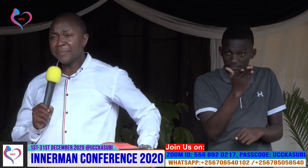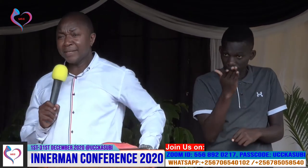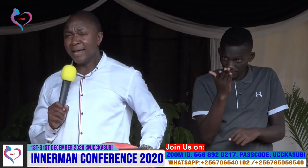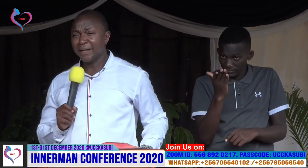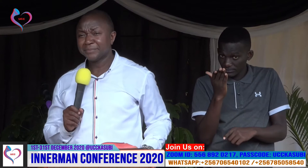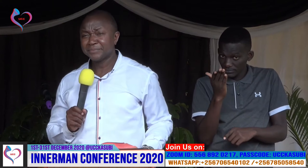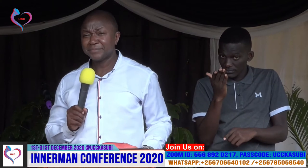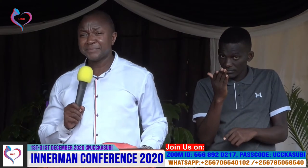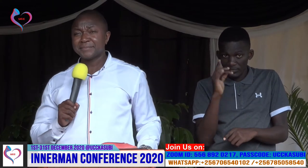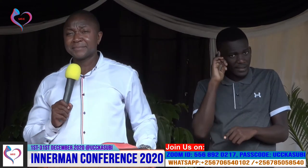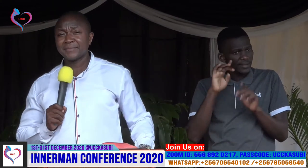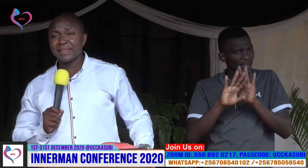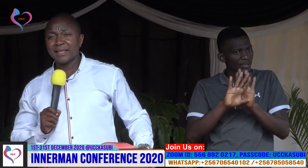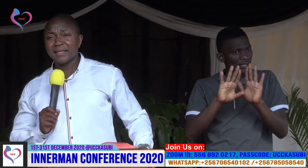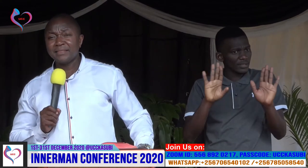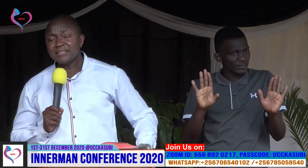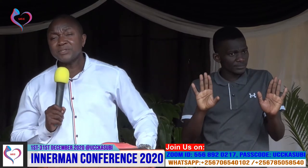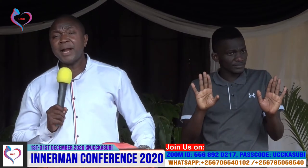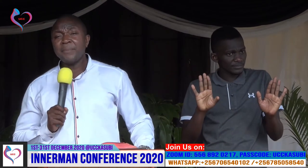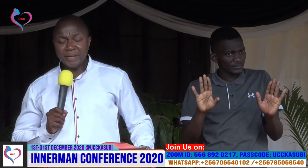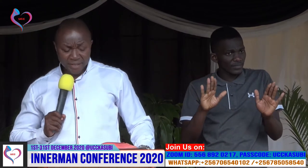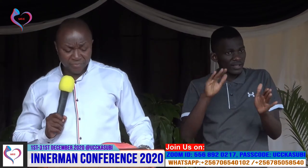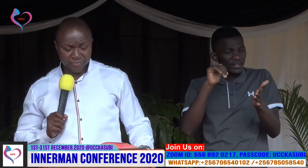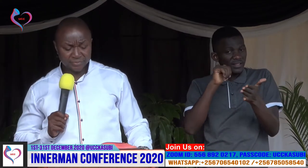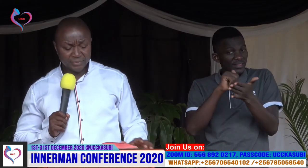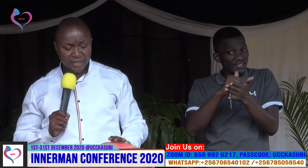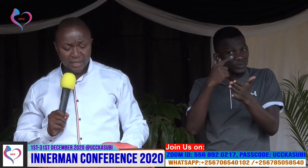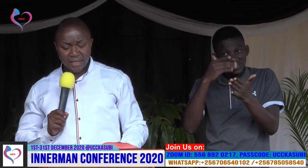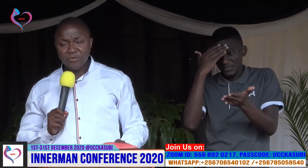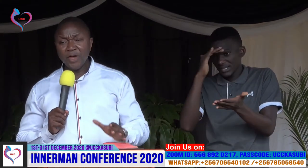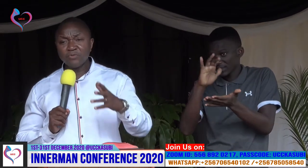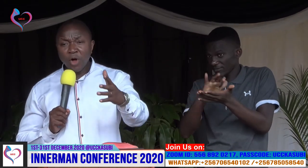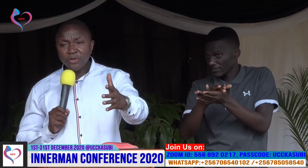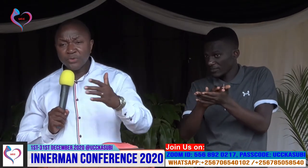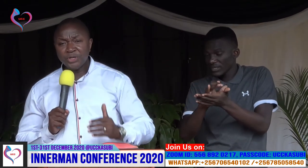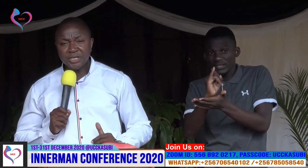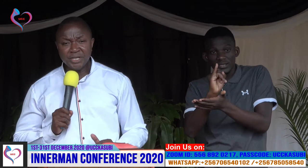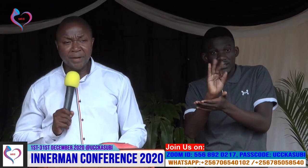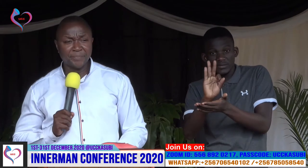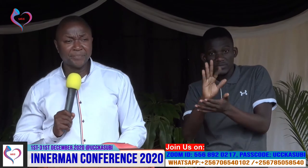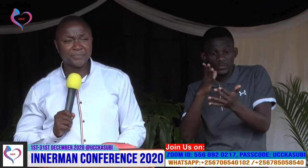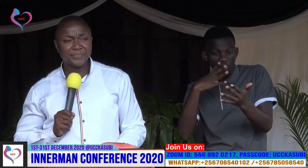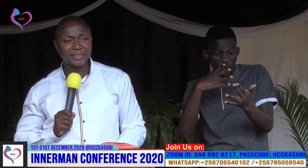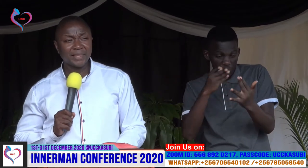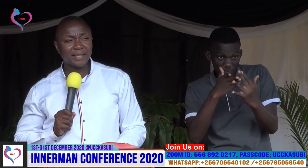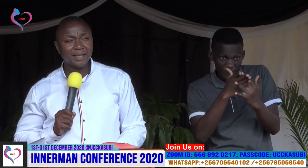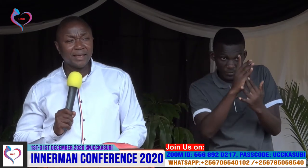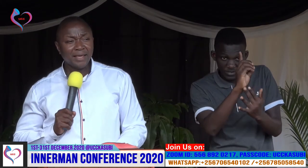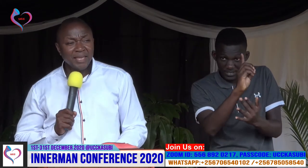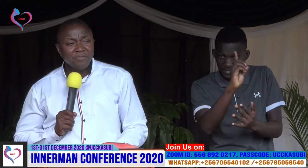I hope I'm clear. This is what I believe. If you have gone through